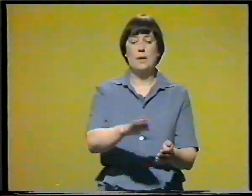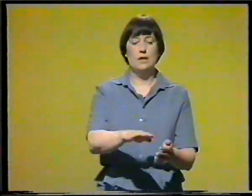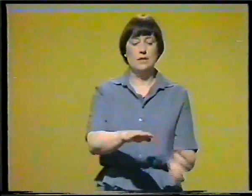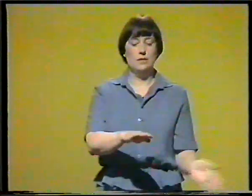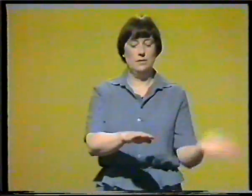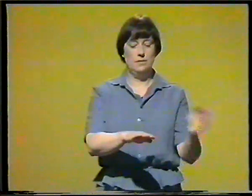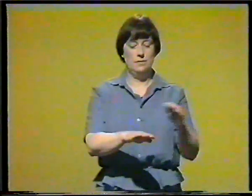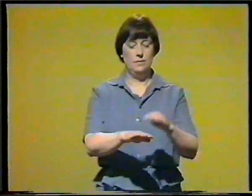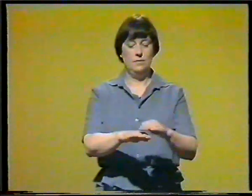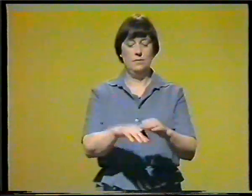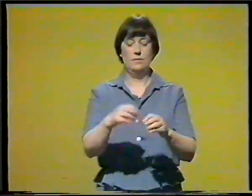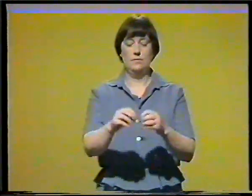Parcel.